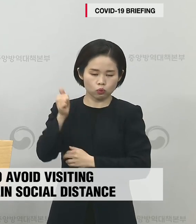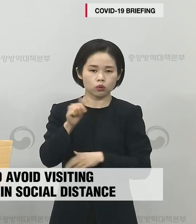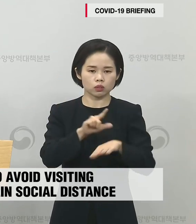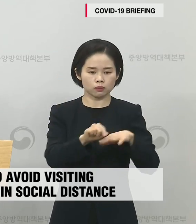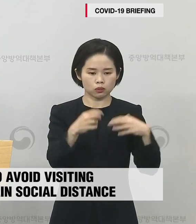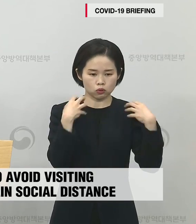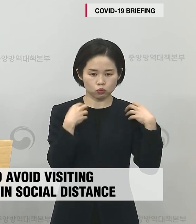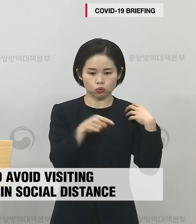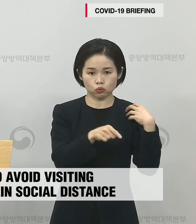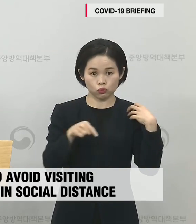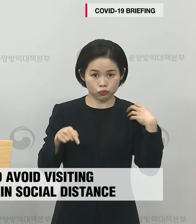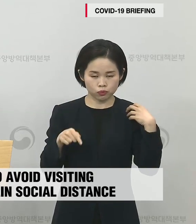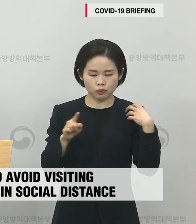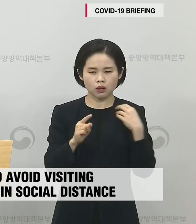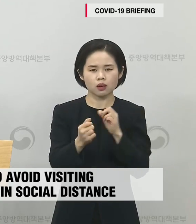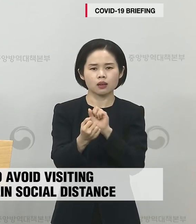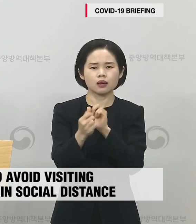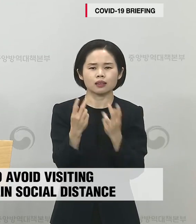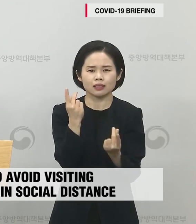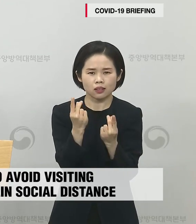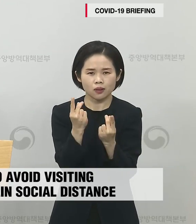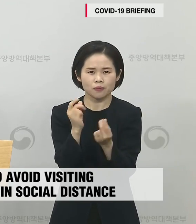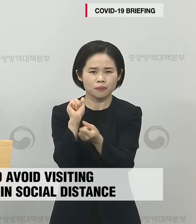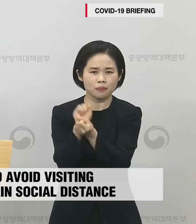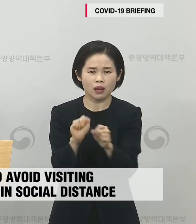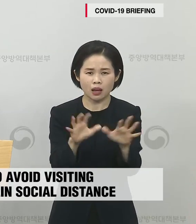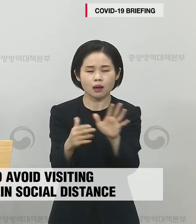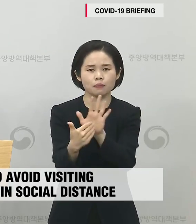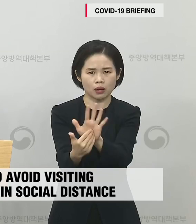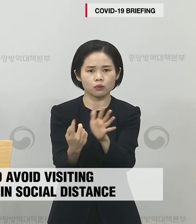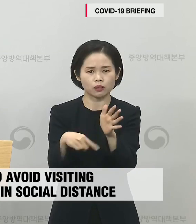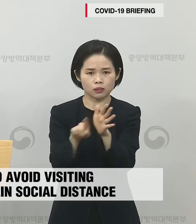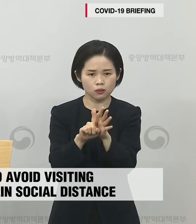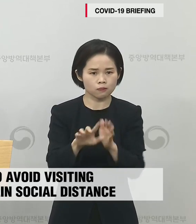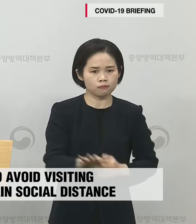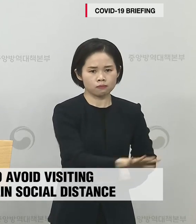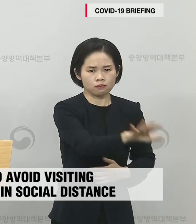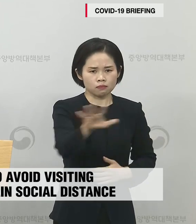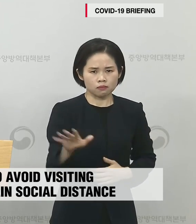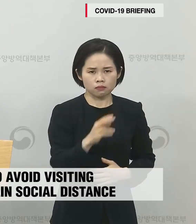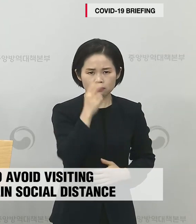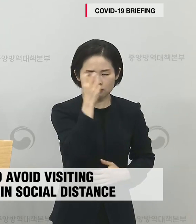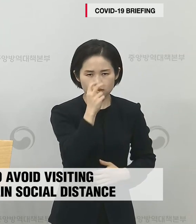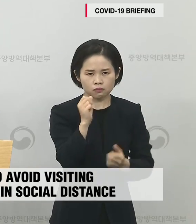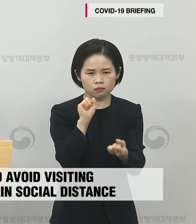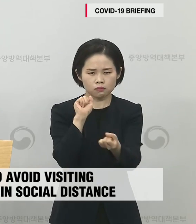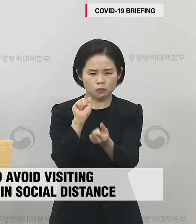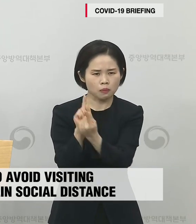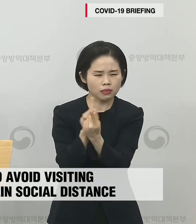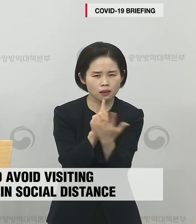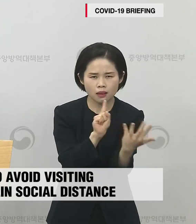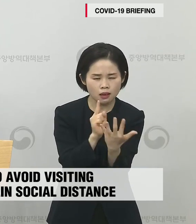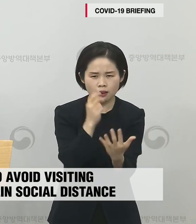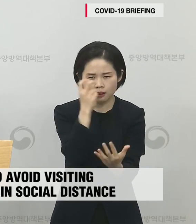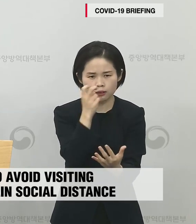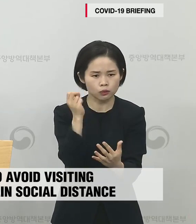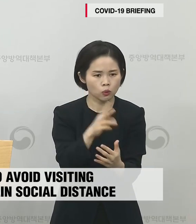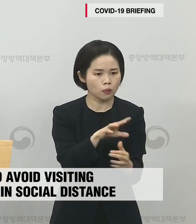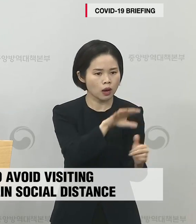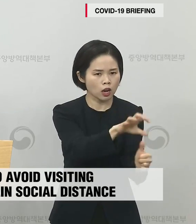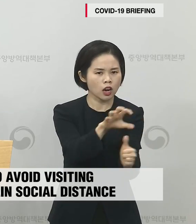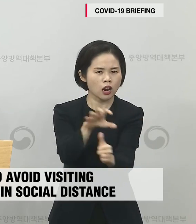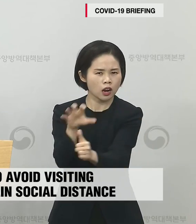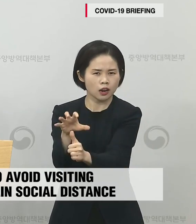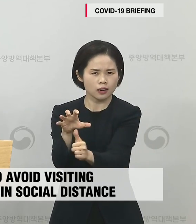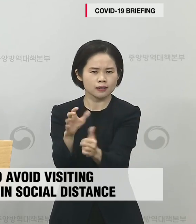And the quarantine authorities, together with the municipalities, we are trying to curb the further outbreak of the